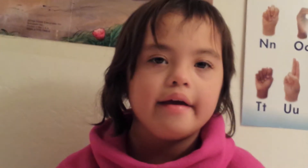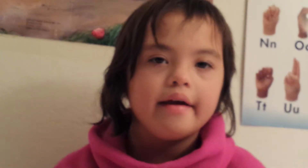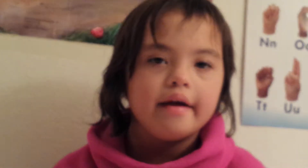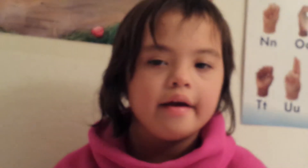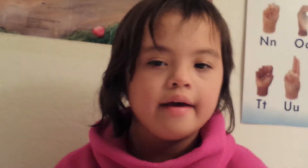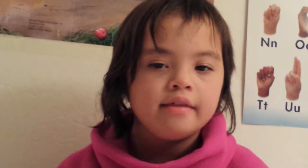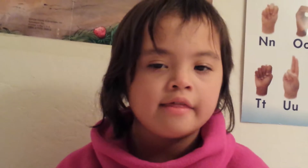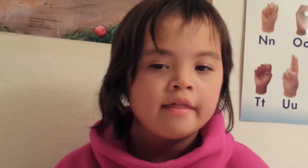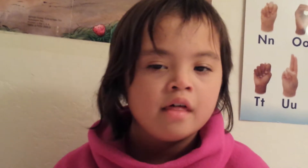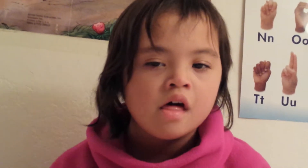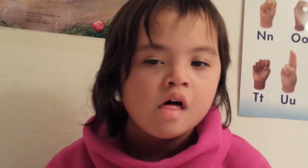It's...